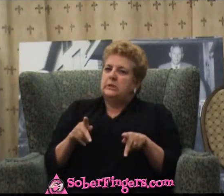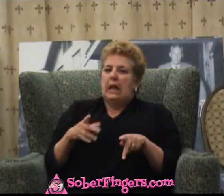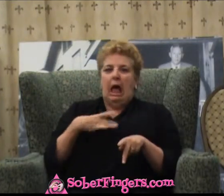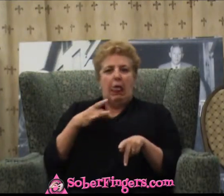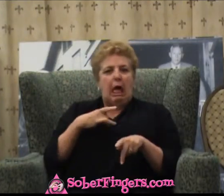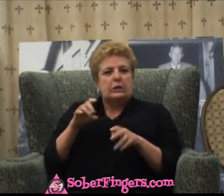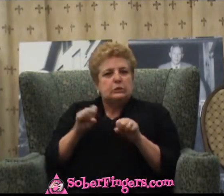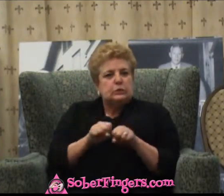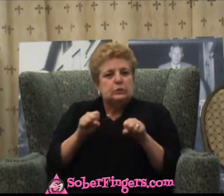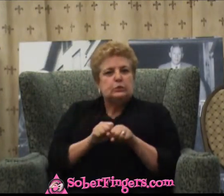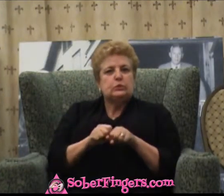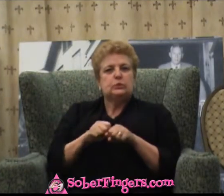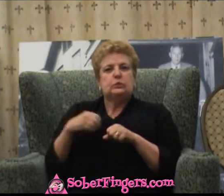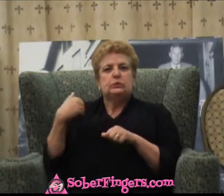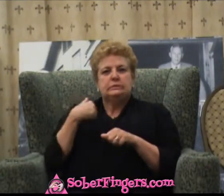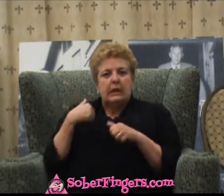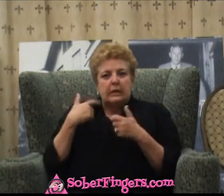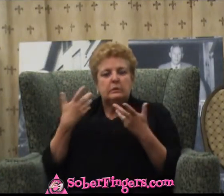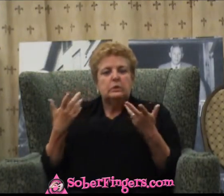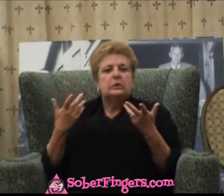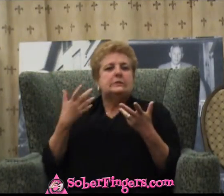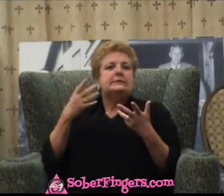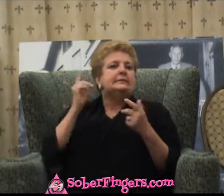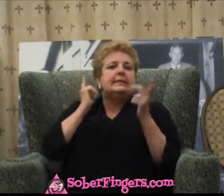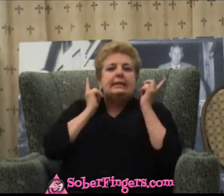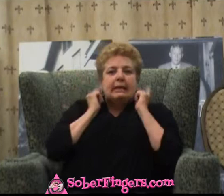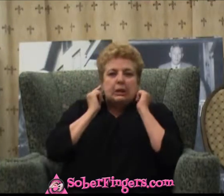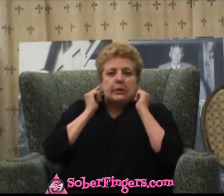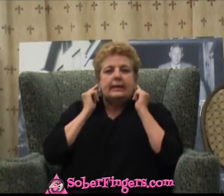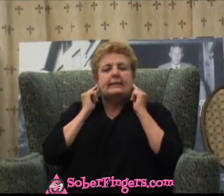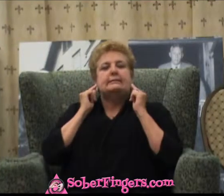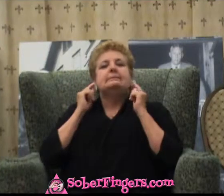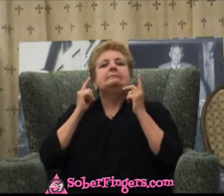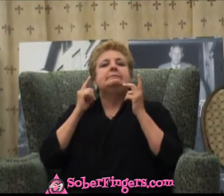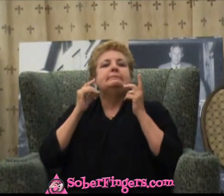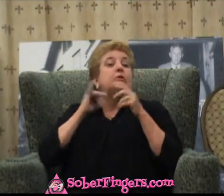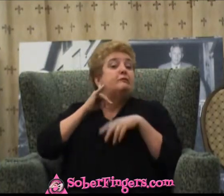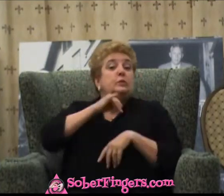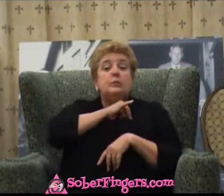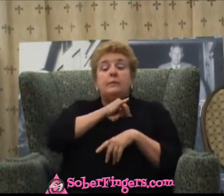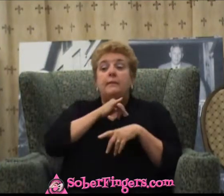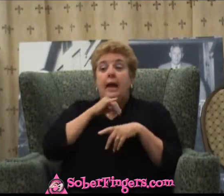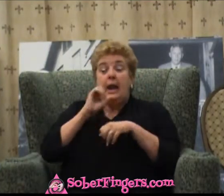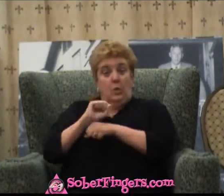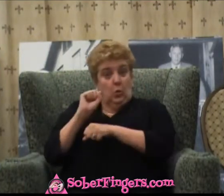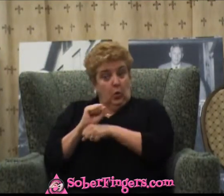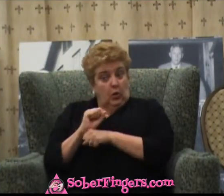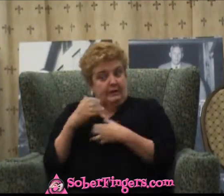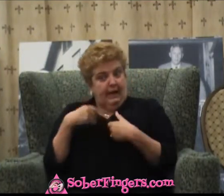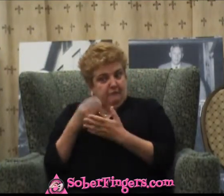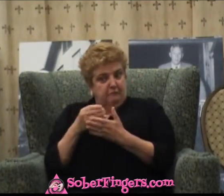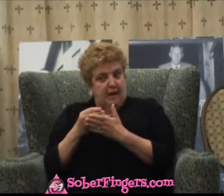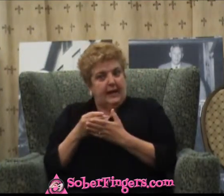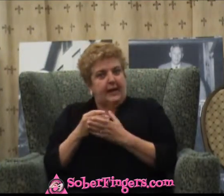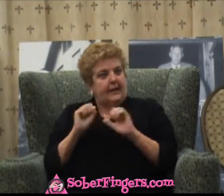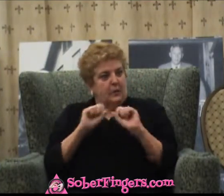love earrings and perfume. And I realized when I went out and I started working, I could do all these things. And I was living at home, paying my parents $20 a week